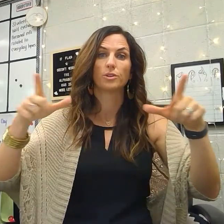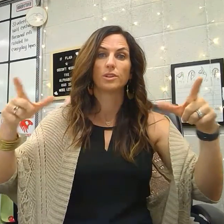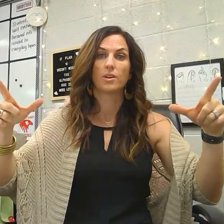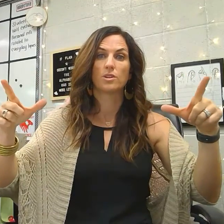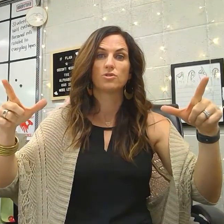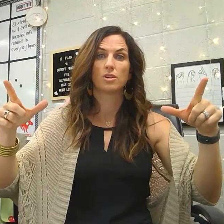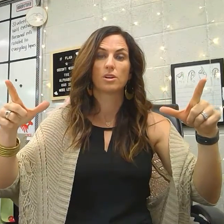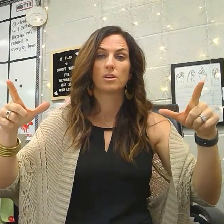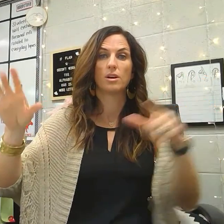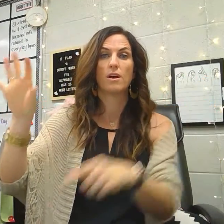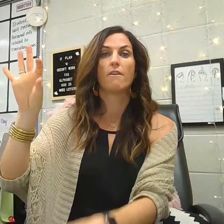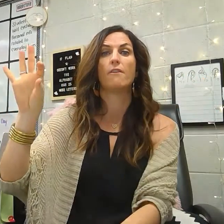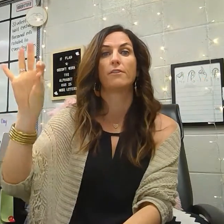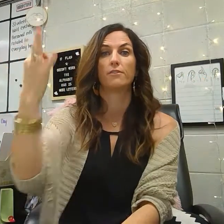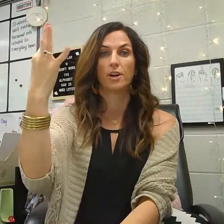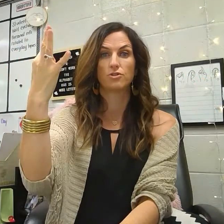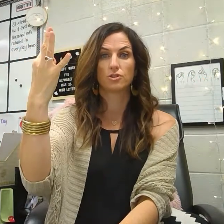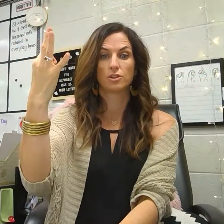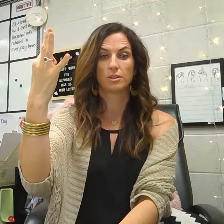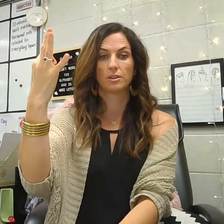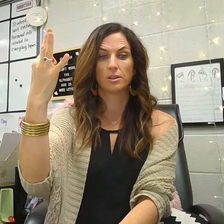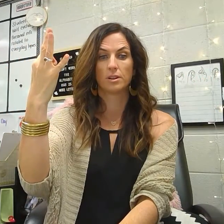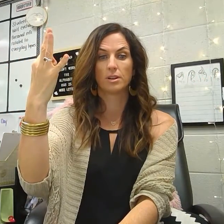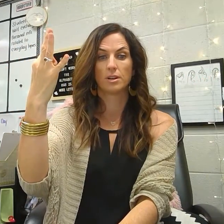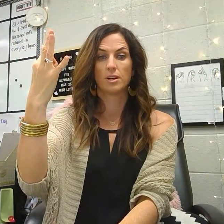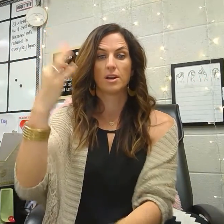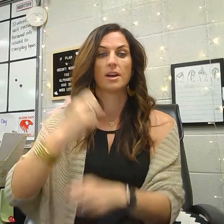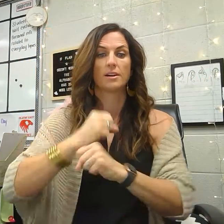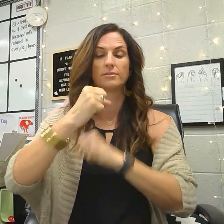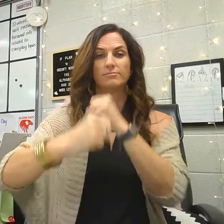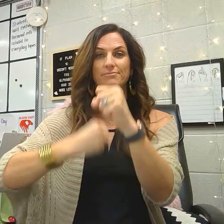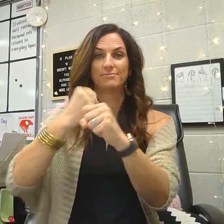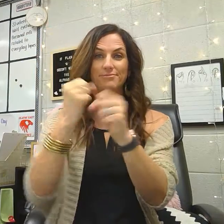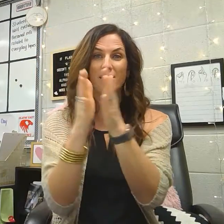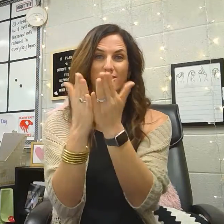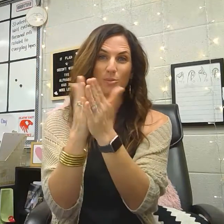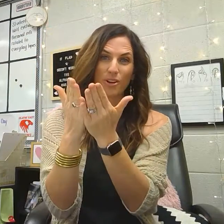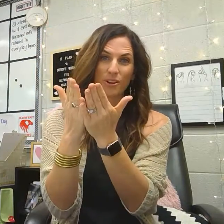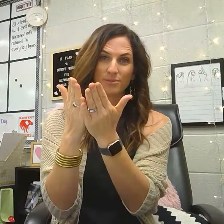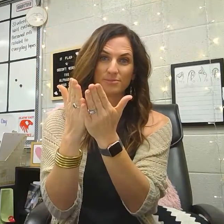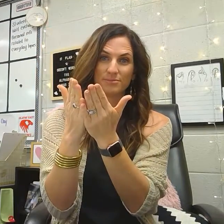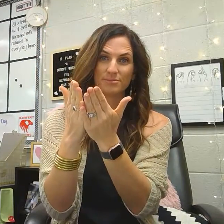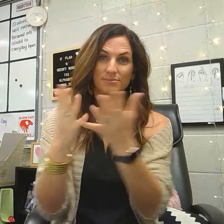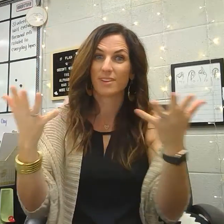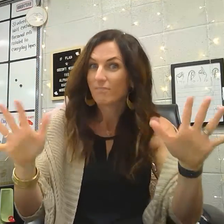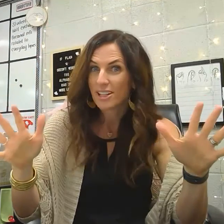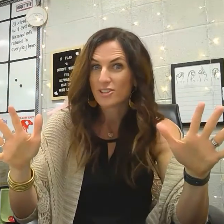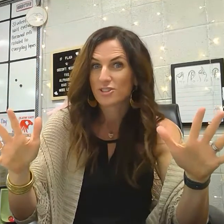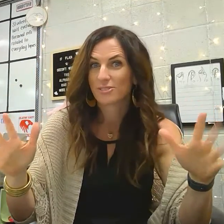world language, French, yearbook. Finished.